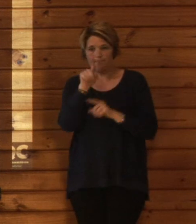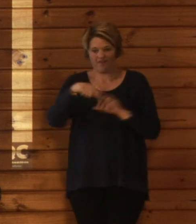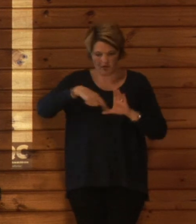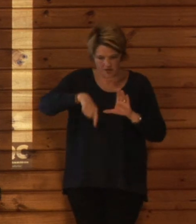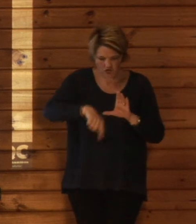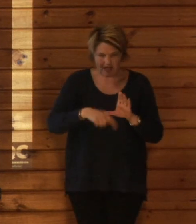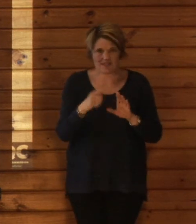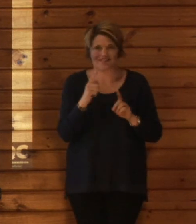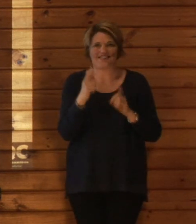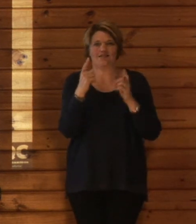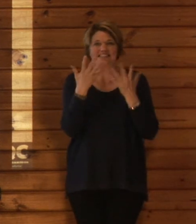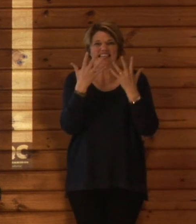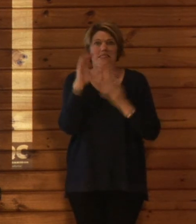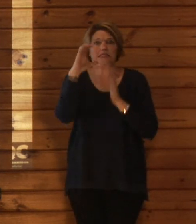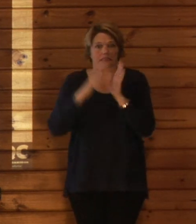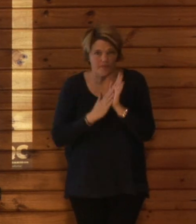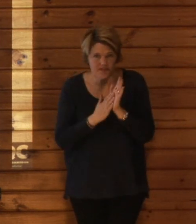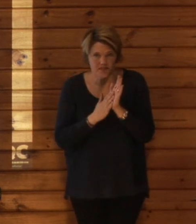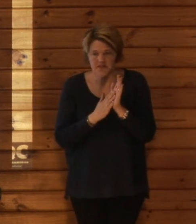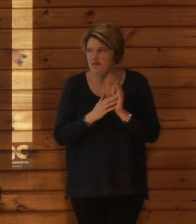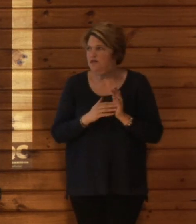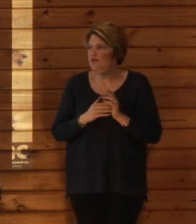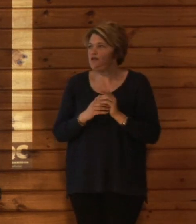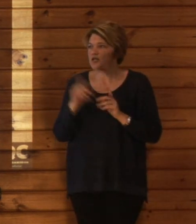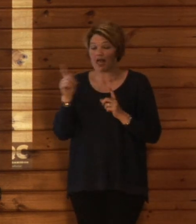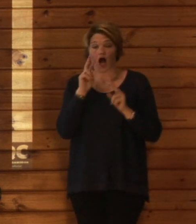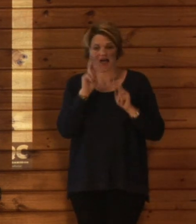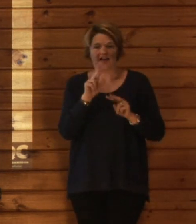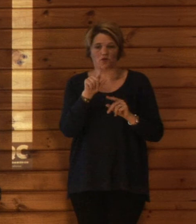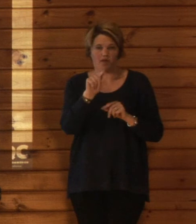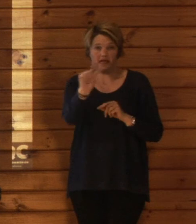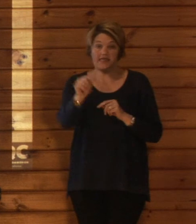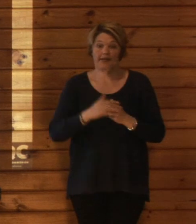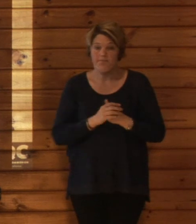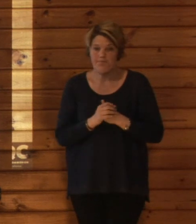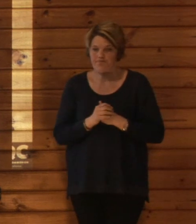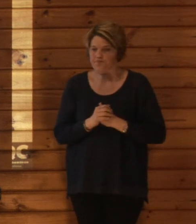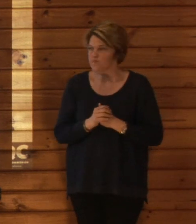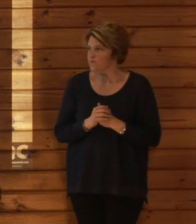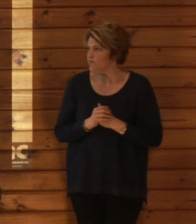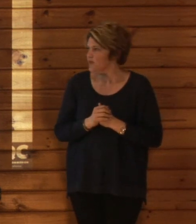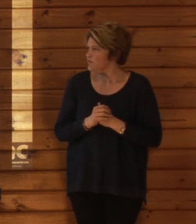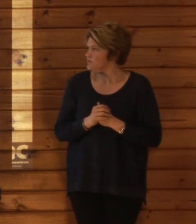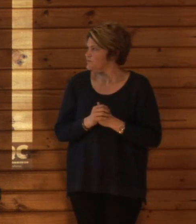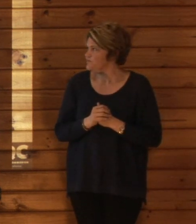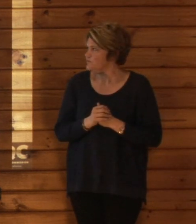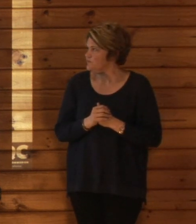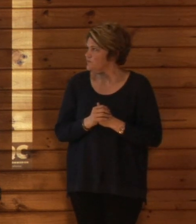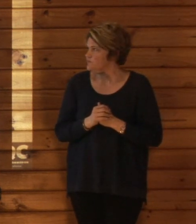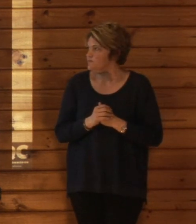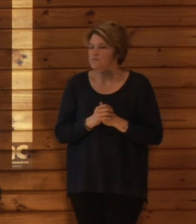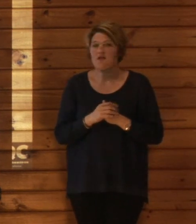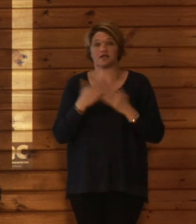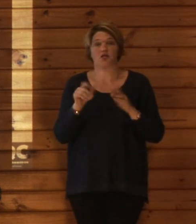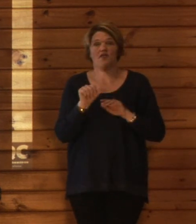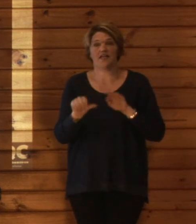and that's included in the model, so we'll have a look at that as well. So, our next step is to look at all of that data and